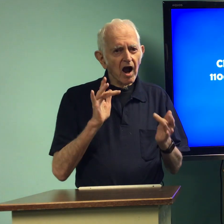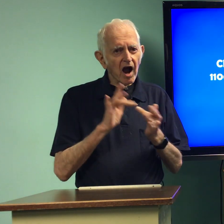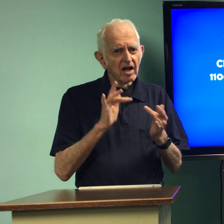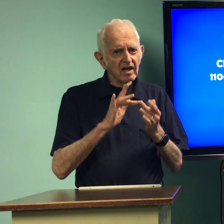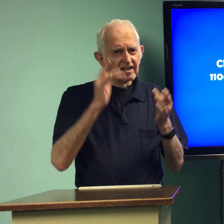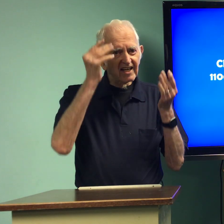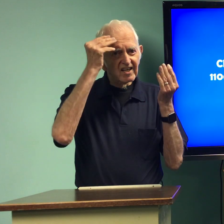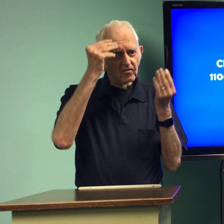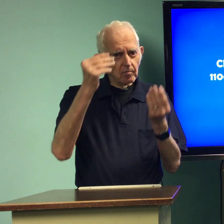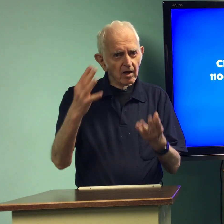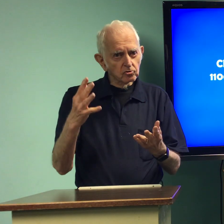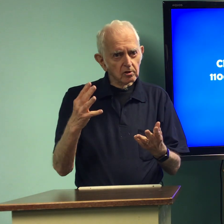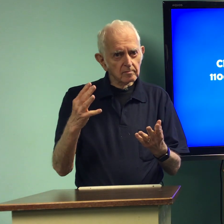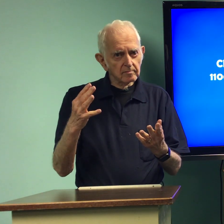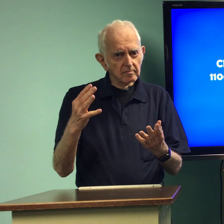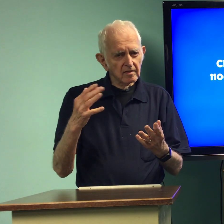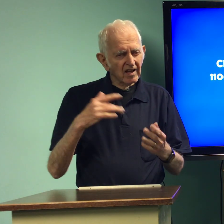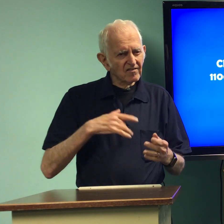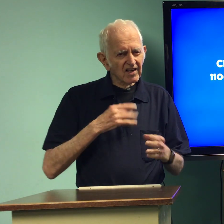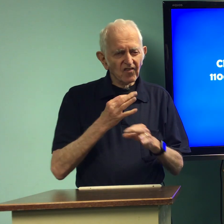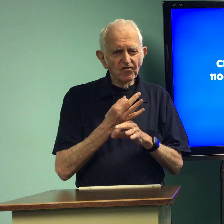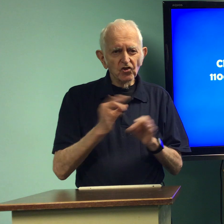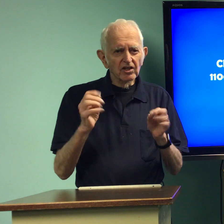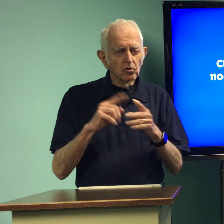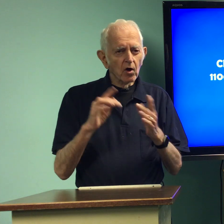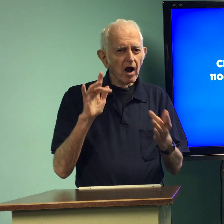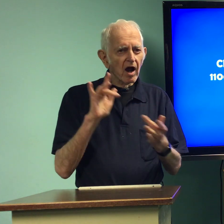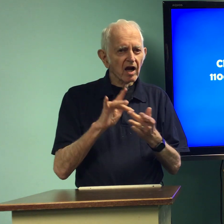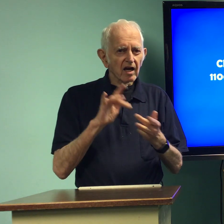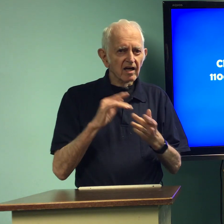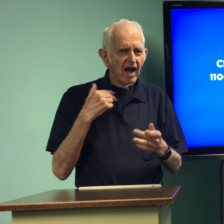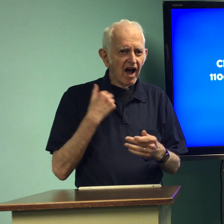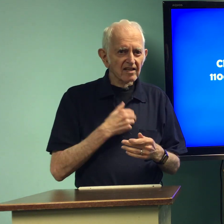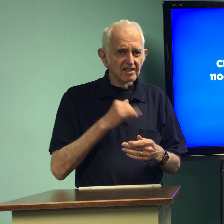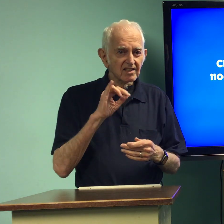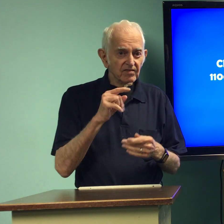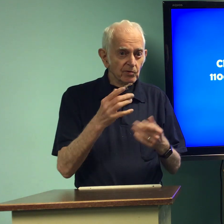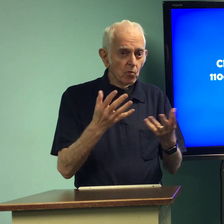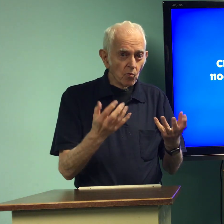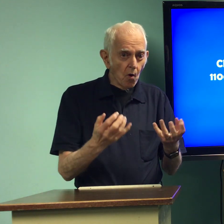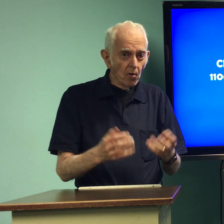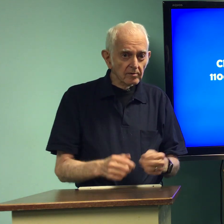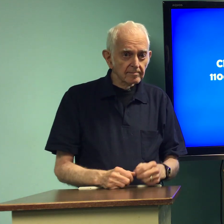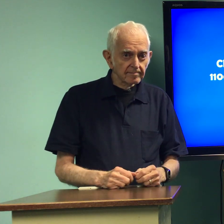This is our contact information. Feel free to contact us if you want.